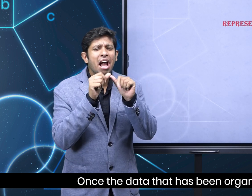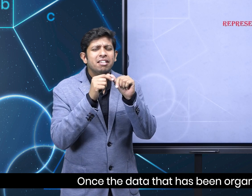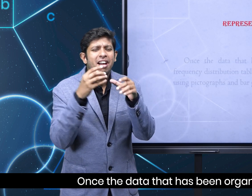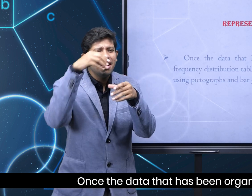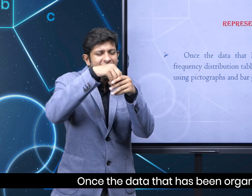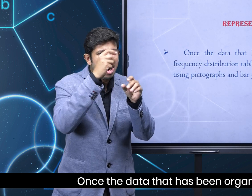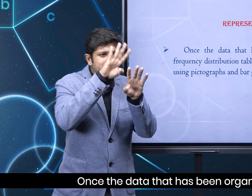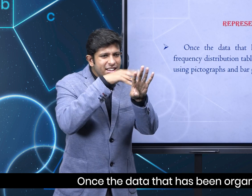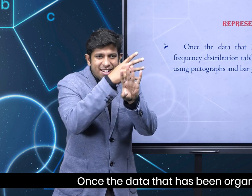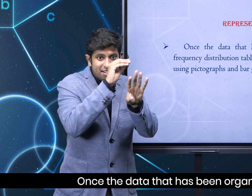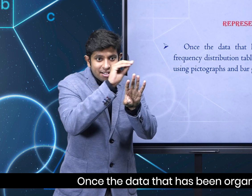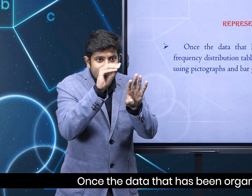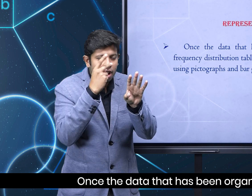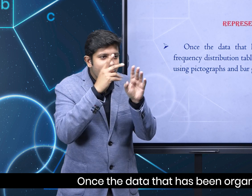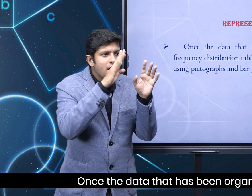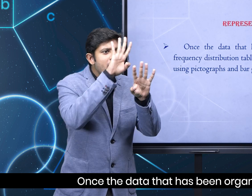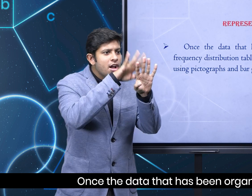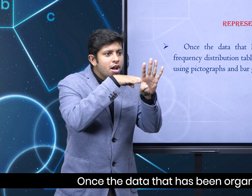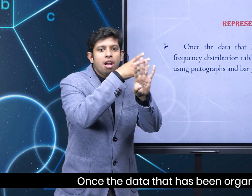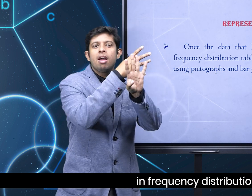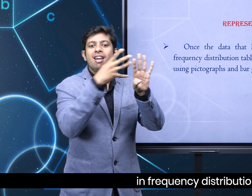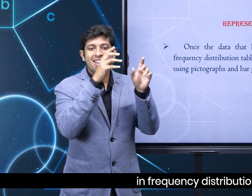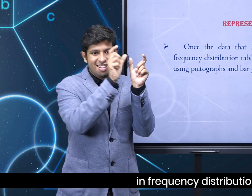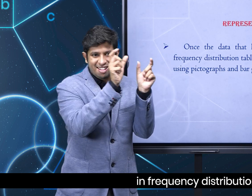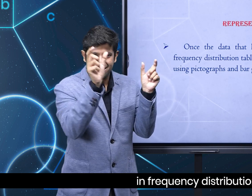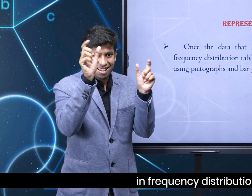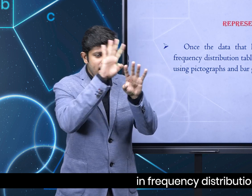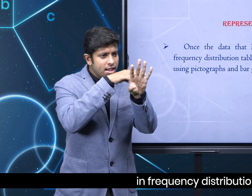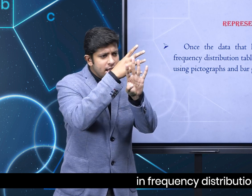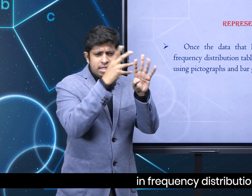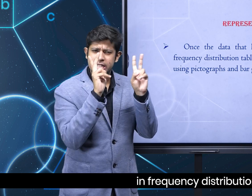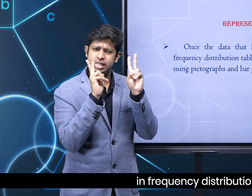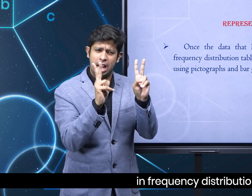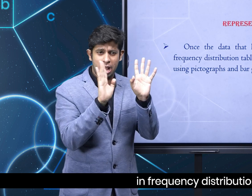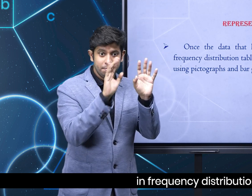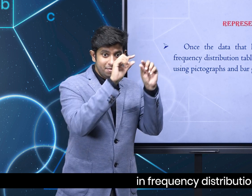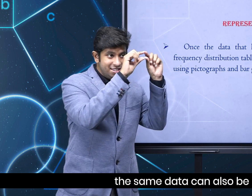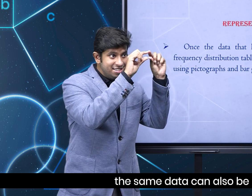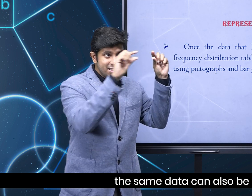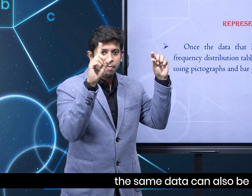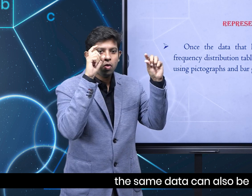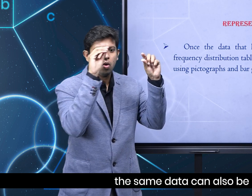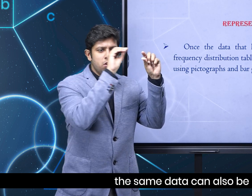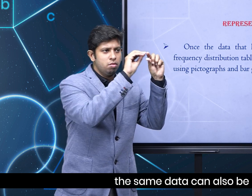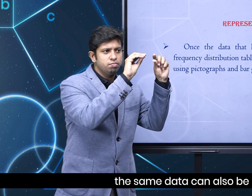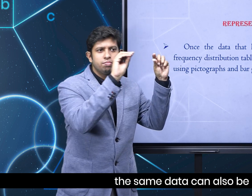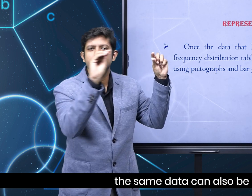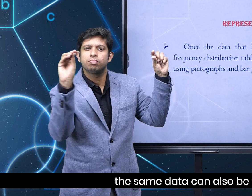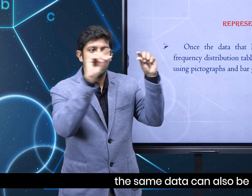Once the data that has been organized and presented in frequency distribution tables, the same data can also be represented